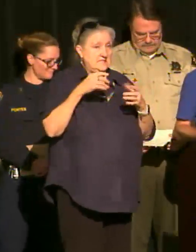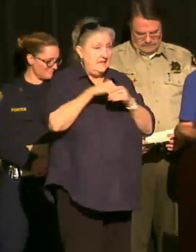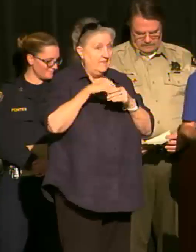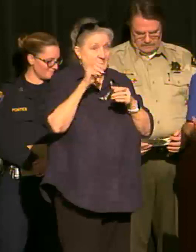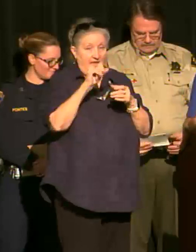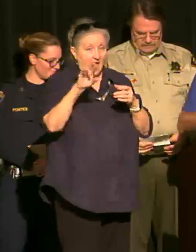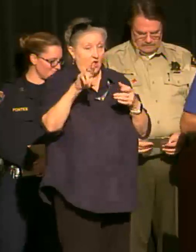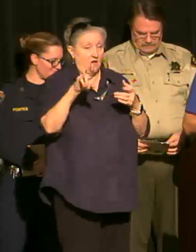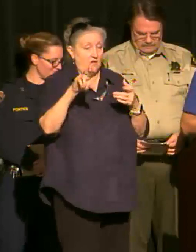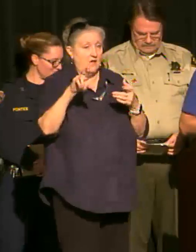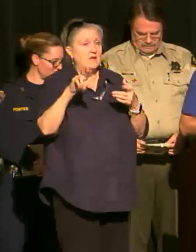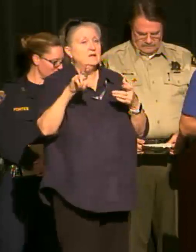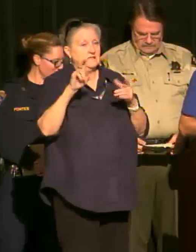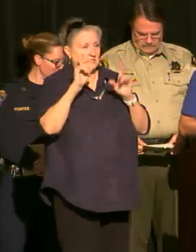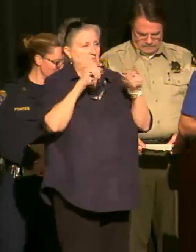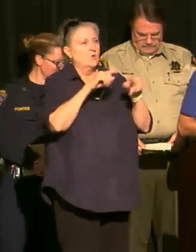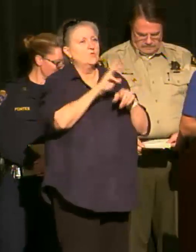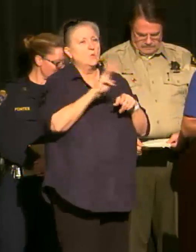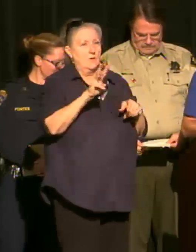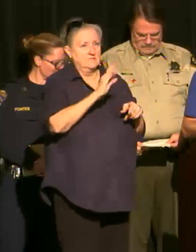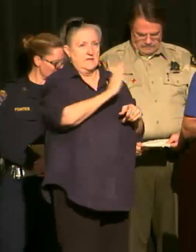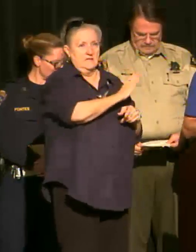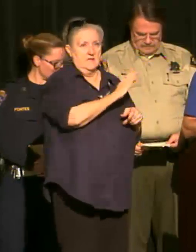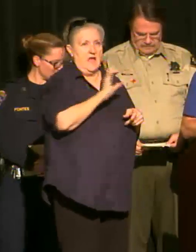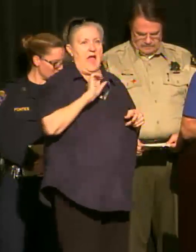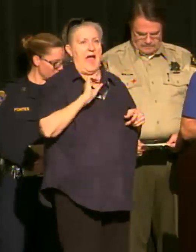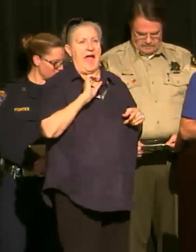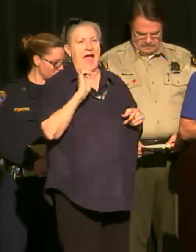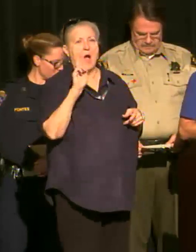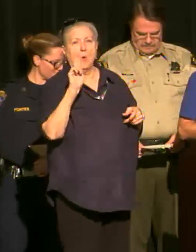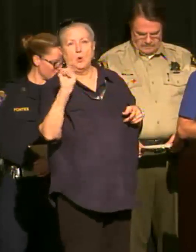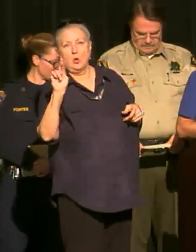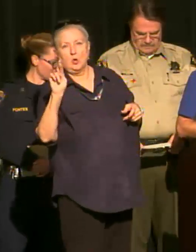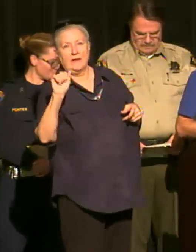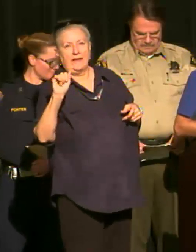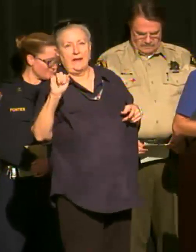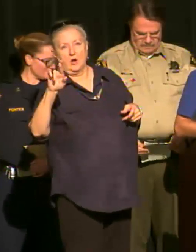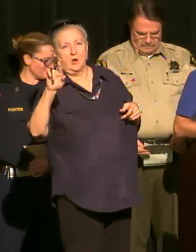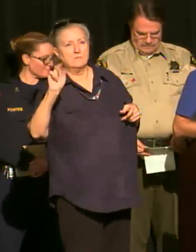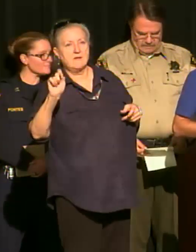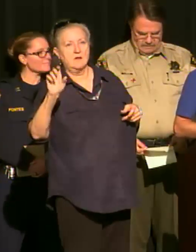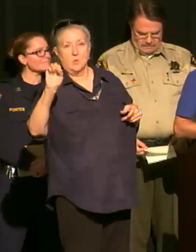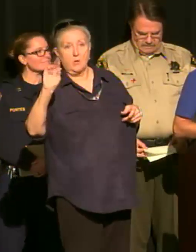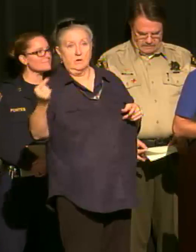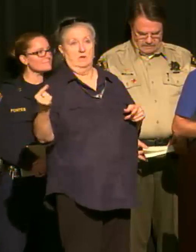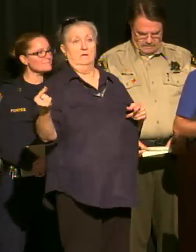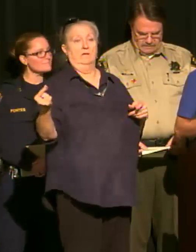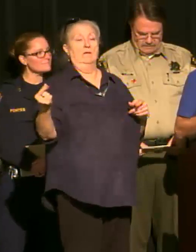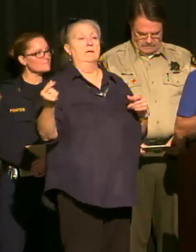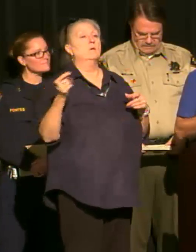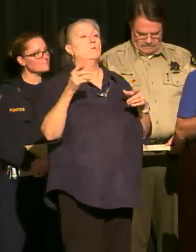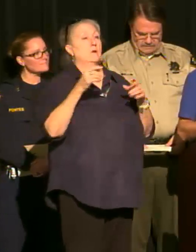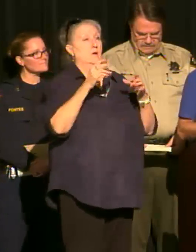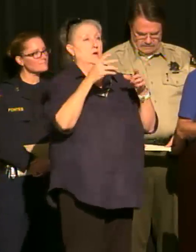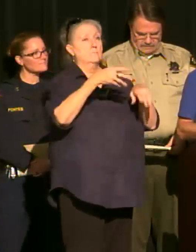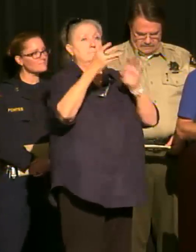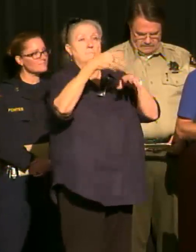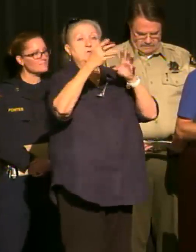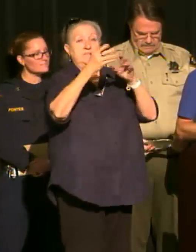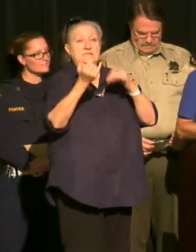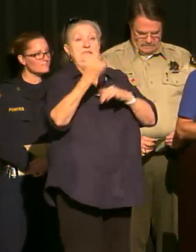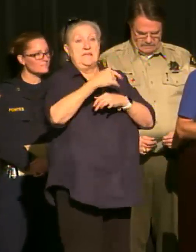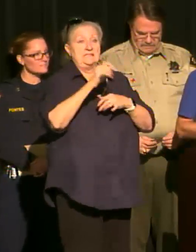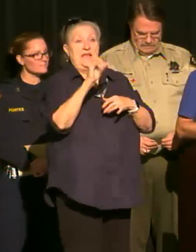air is to go to our website. It's ourair.org. We're posting today's